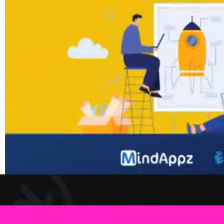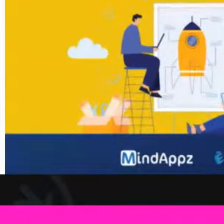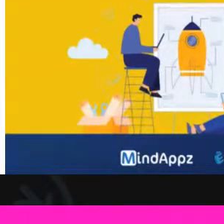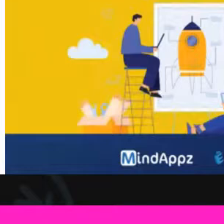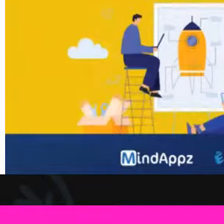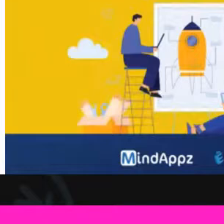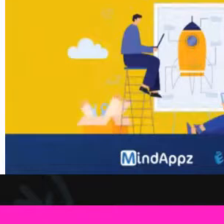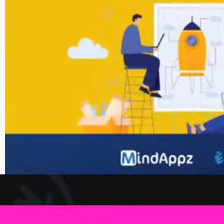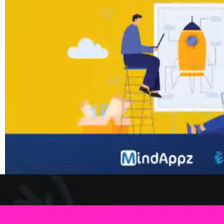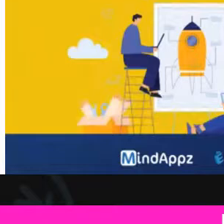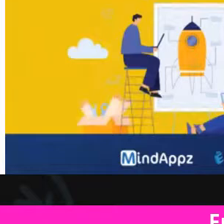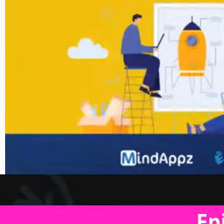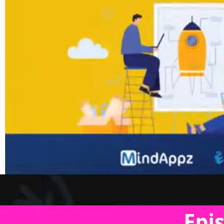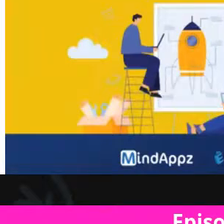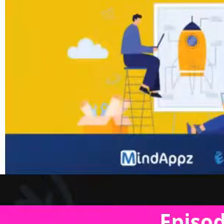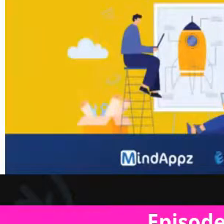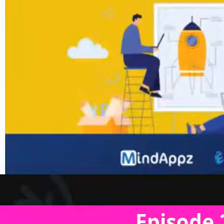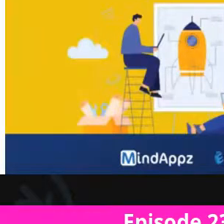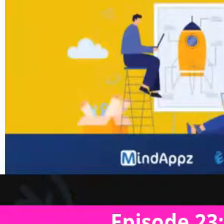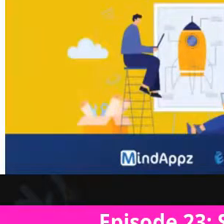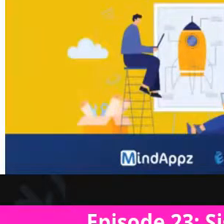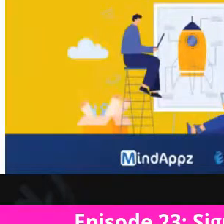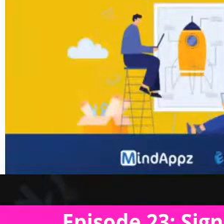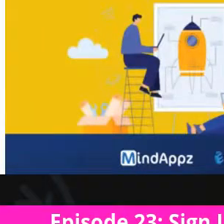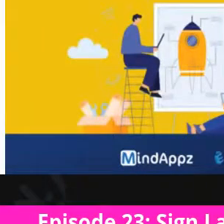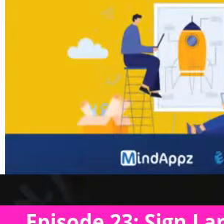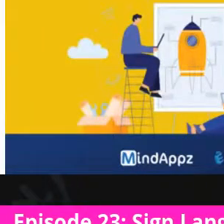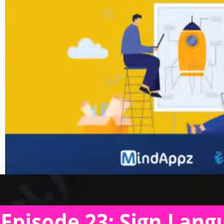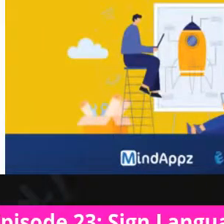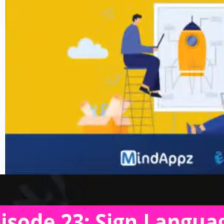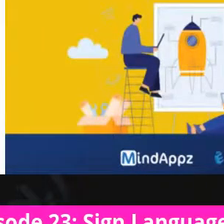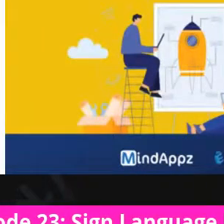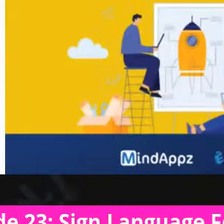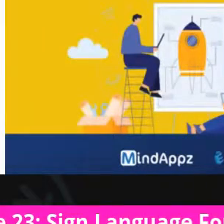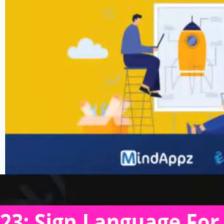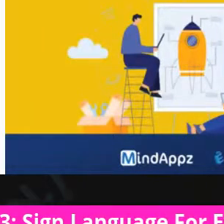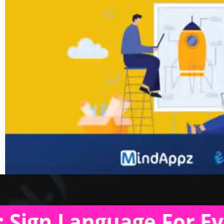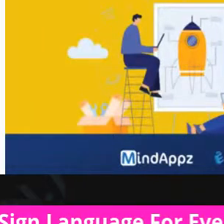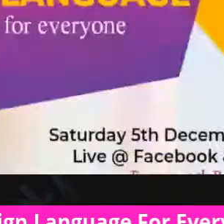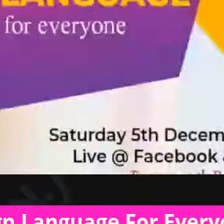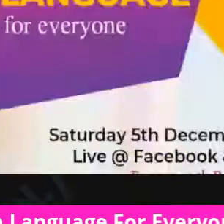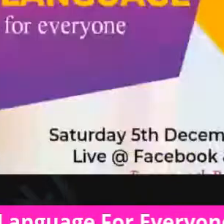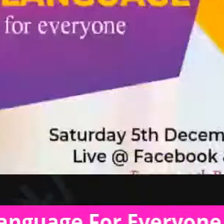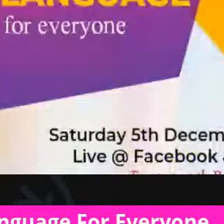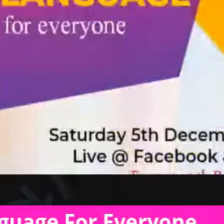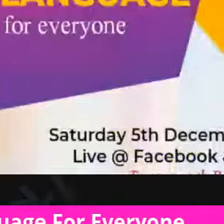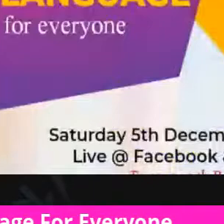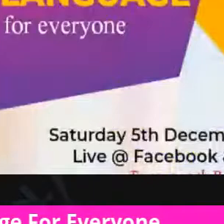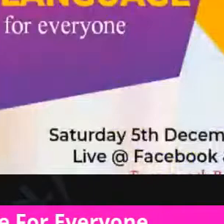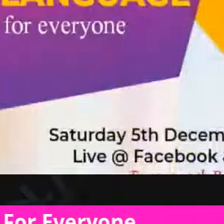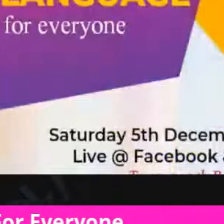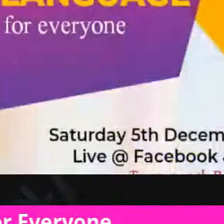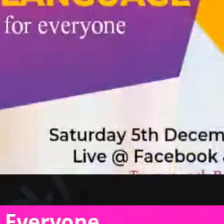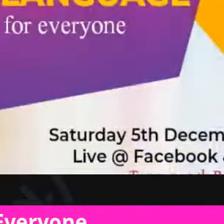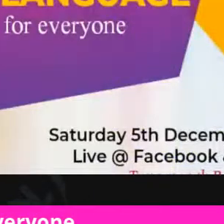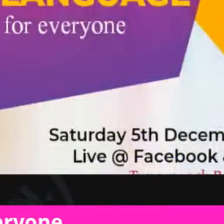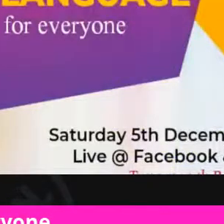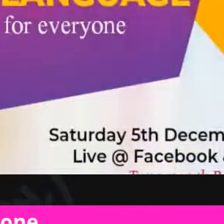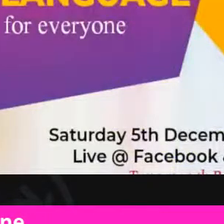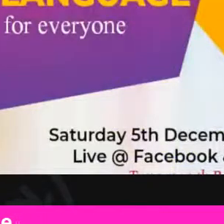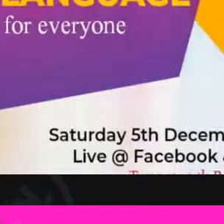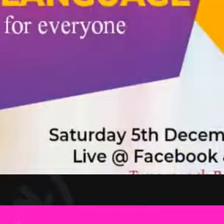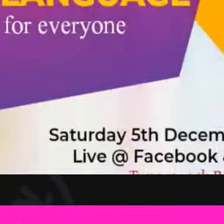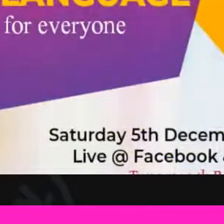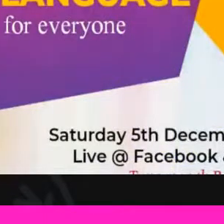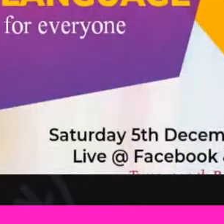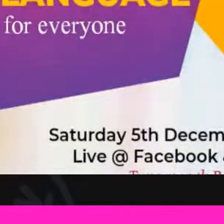Or you can So also yes, inbox us for further details. yes, sure, and we will All access you right, for that. So yeah,